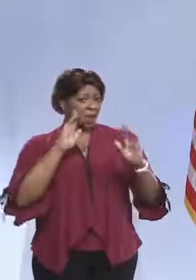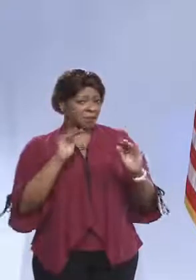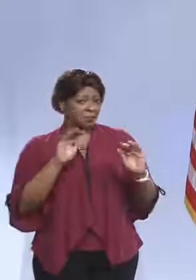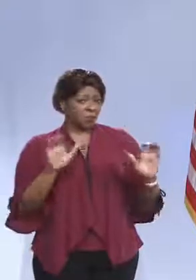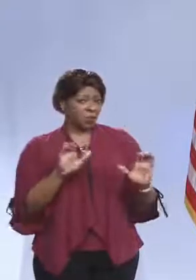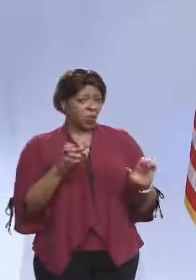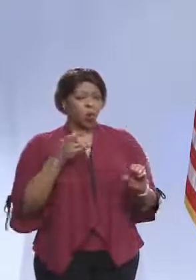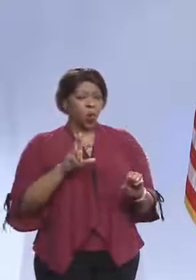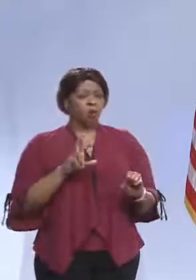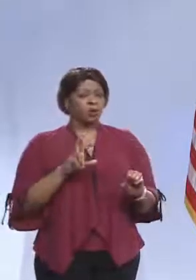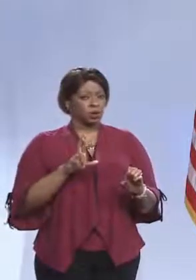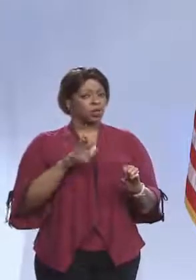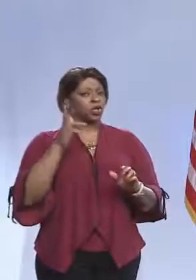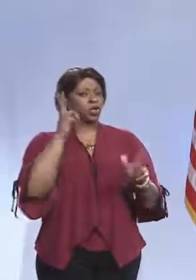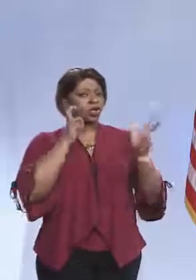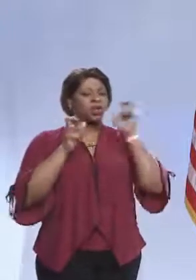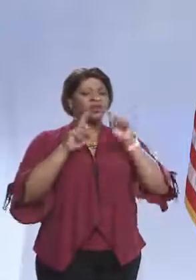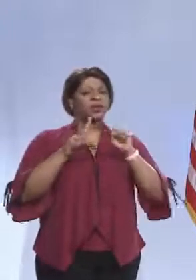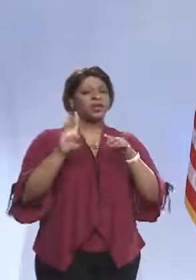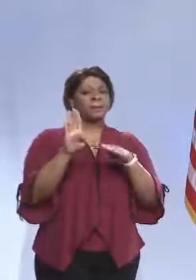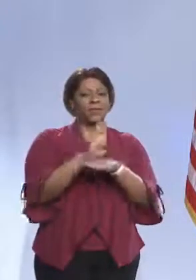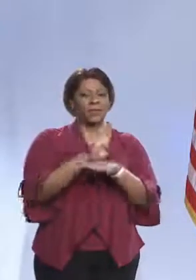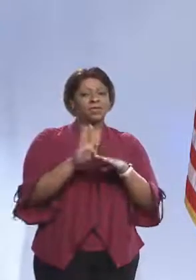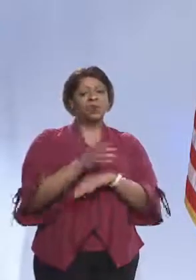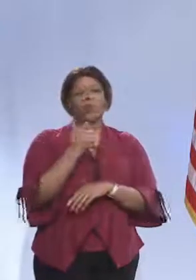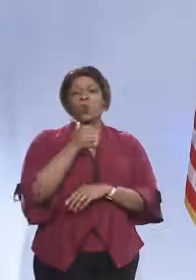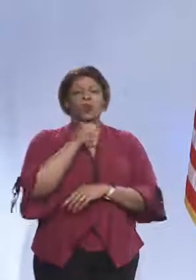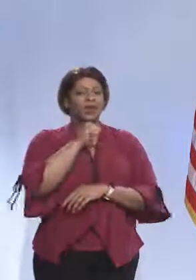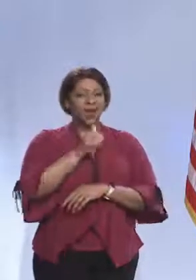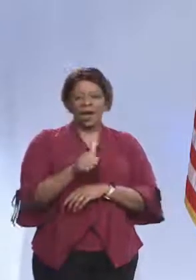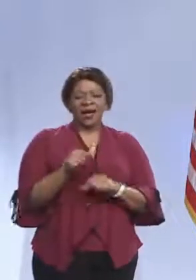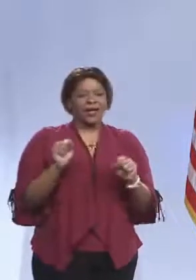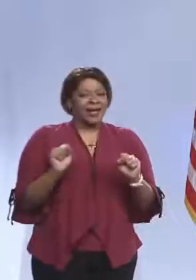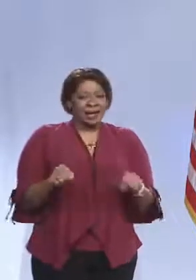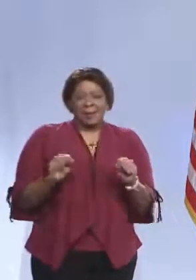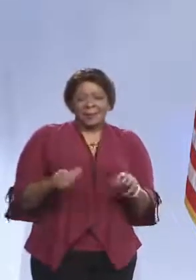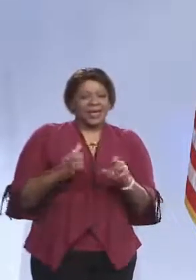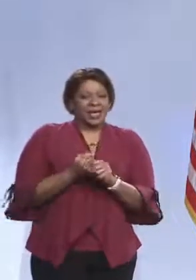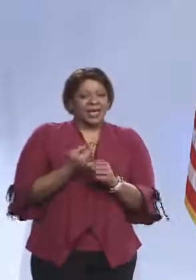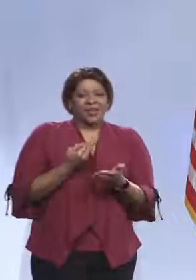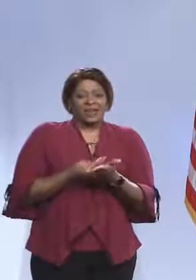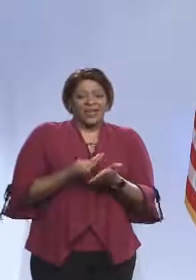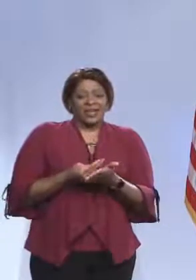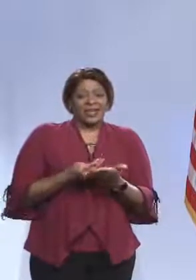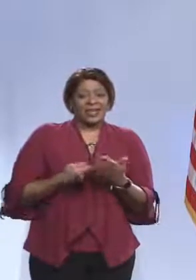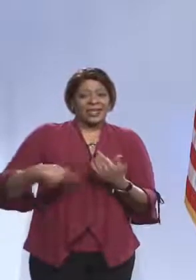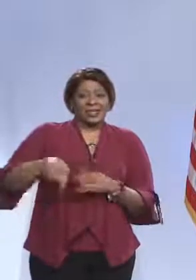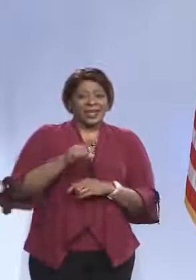or are you hearing from a lot of businesses who are not able to get the funding they feel they